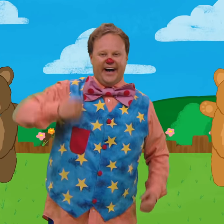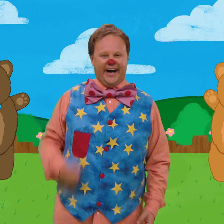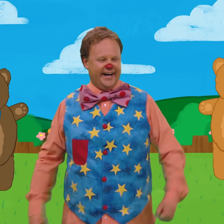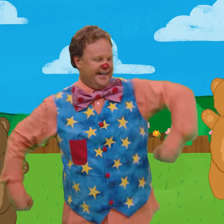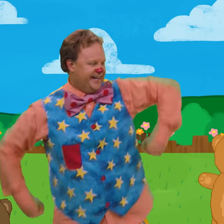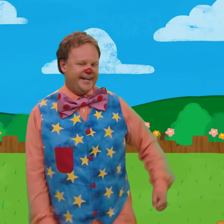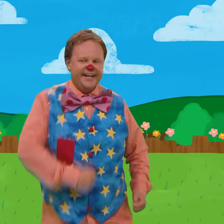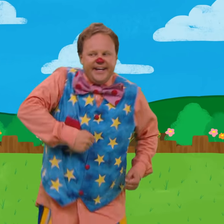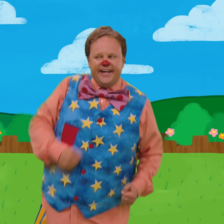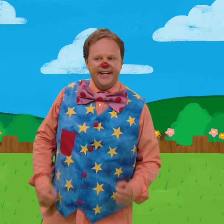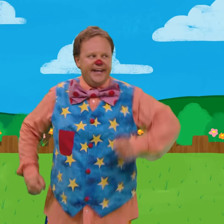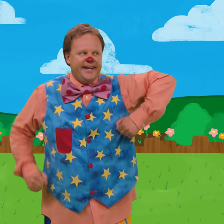on!